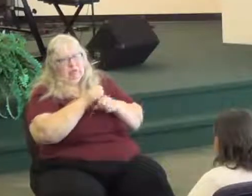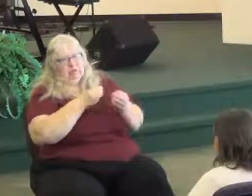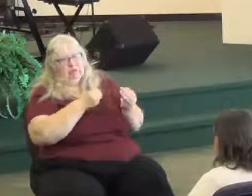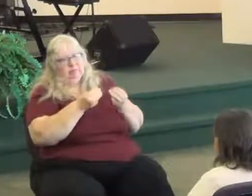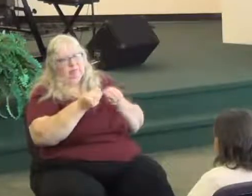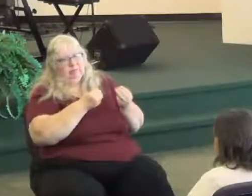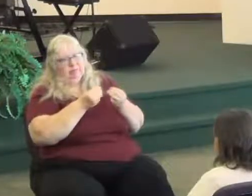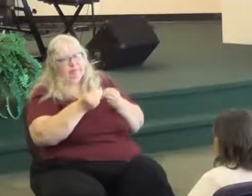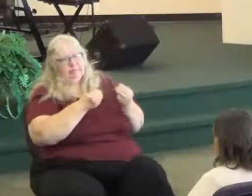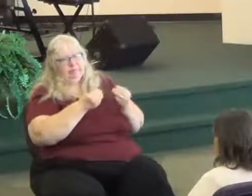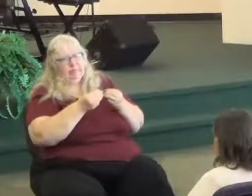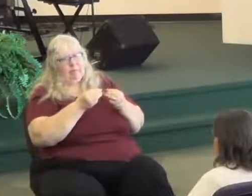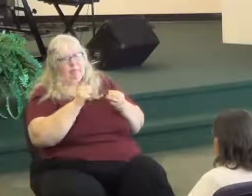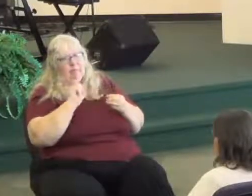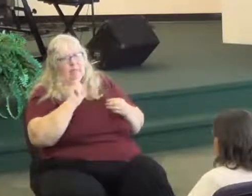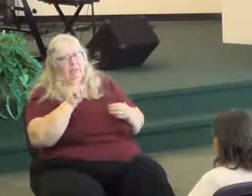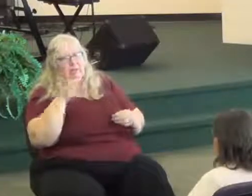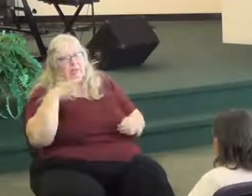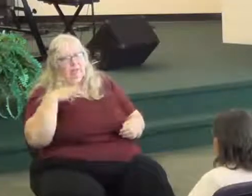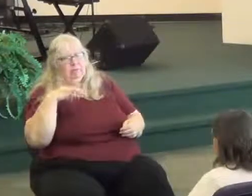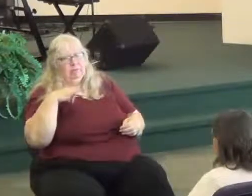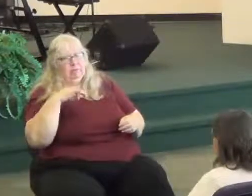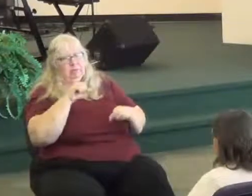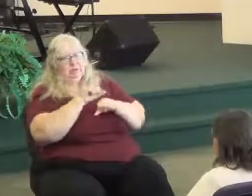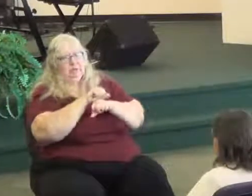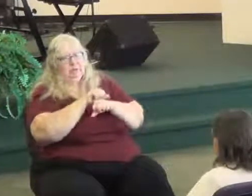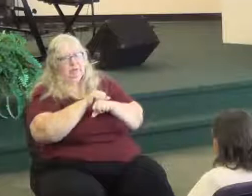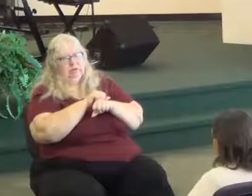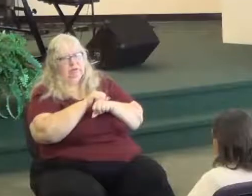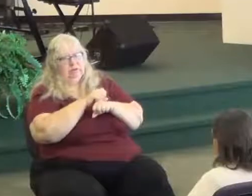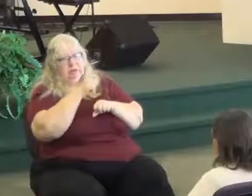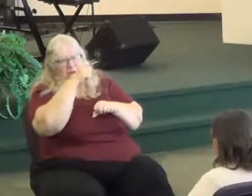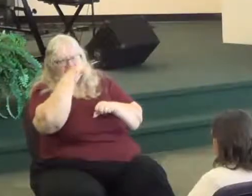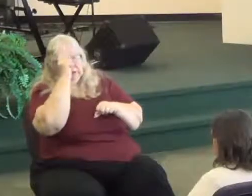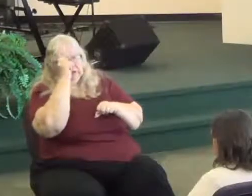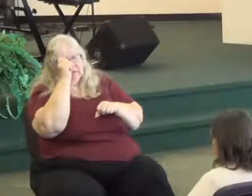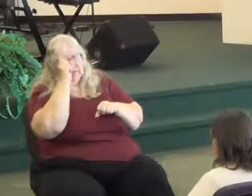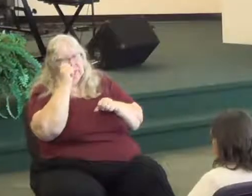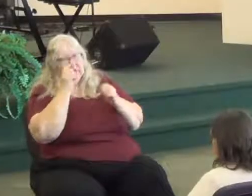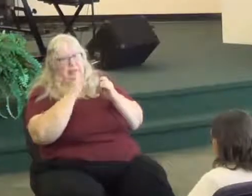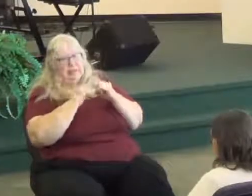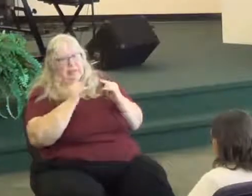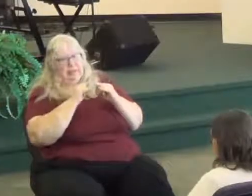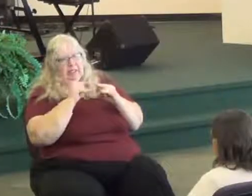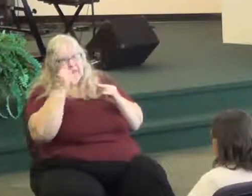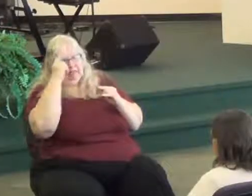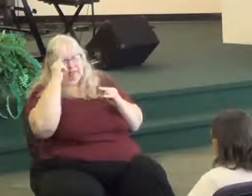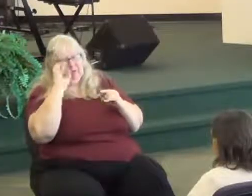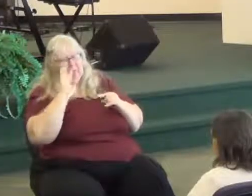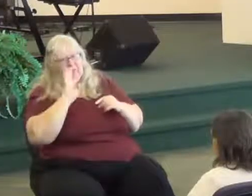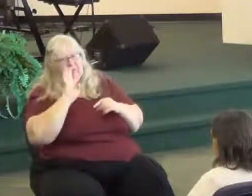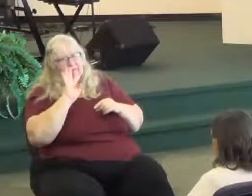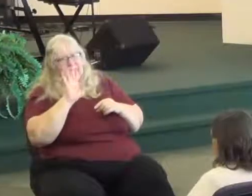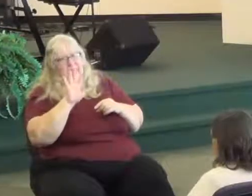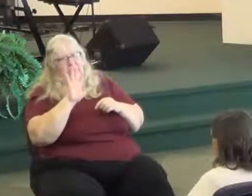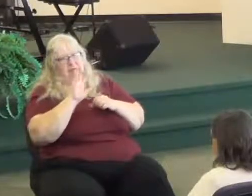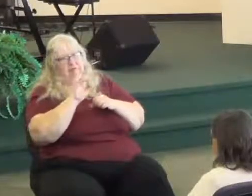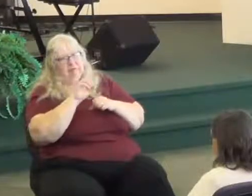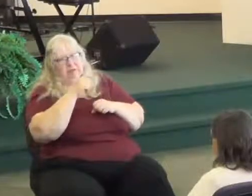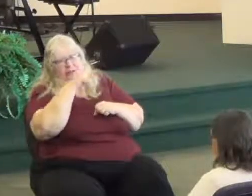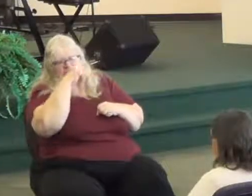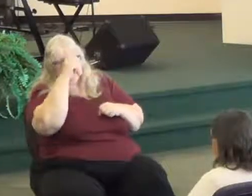And one benefit of that is I got to work at the summer camp for about 5 summers, going through high school and college.